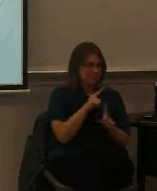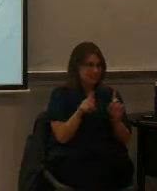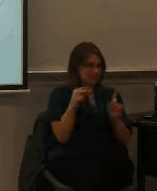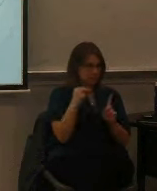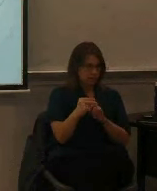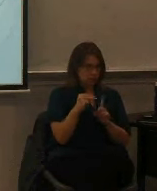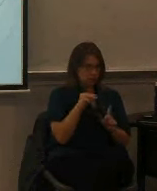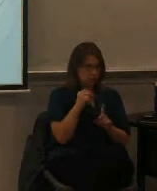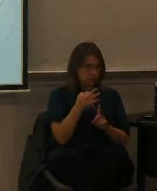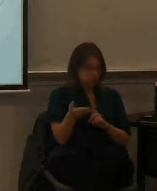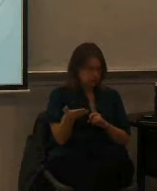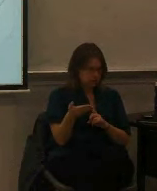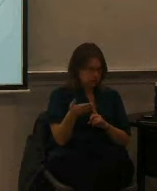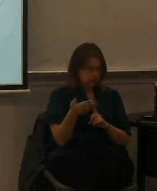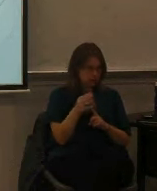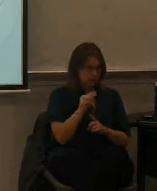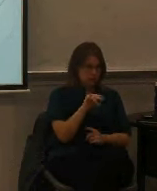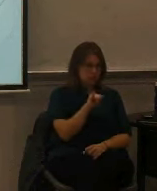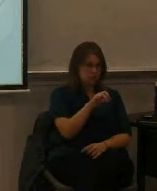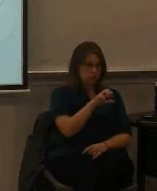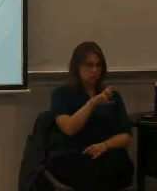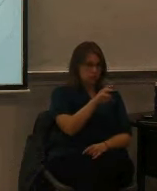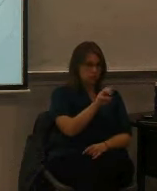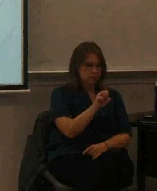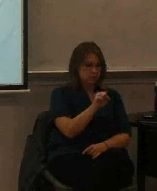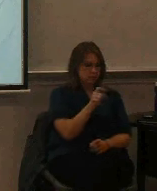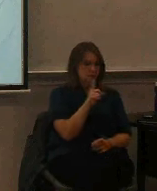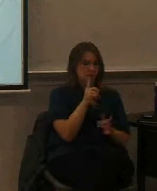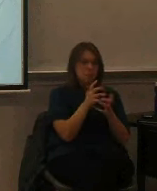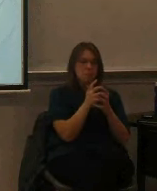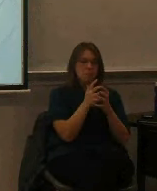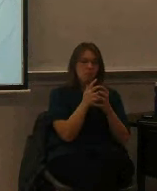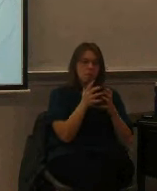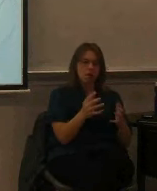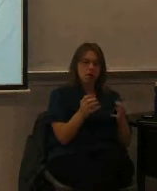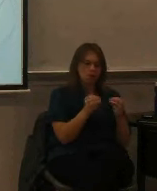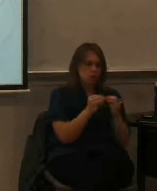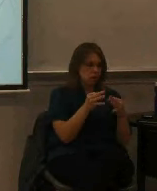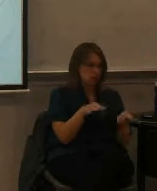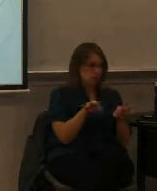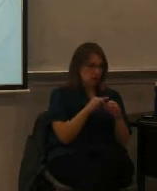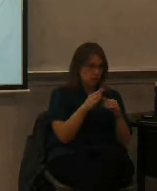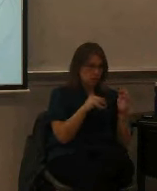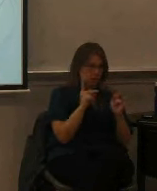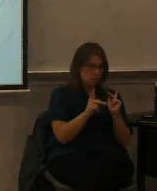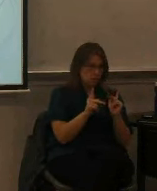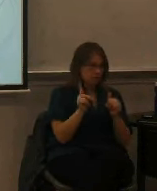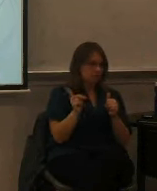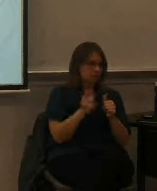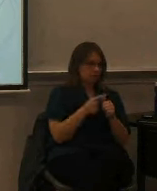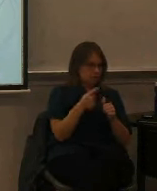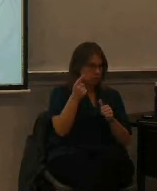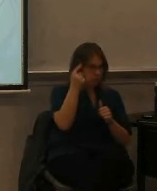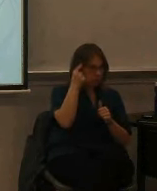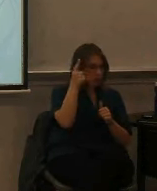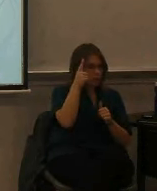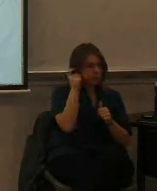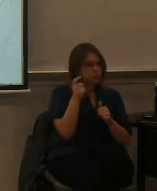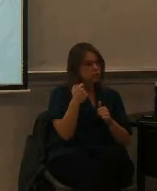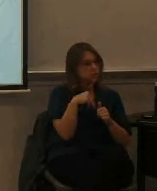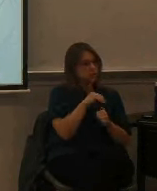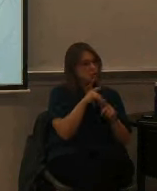different view of the things, and microbes are way more important than people thought traditionally, and that's because the methodology evolved so that we could